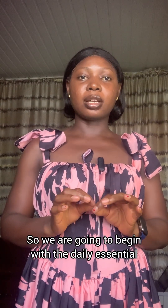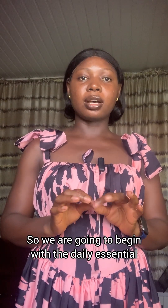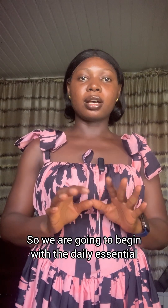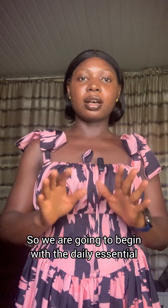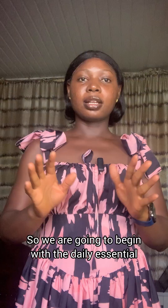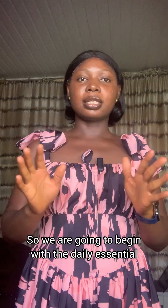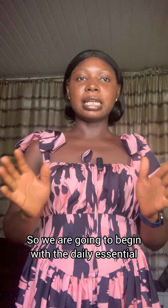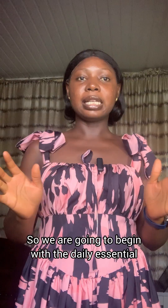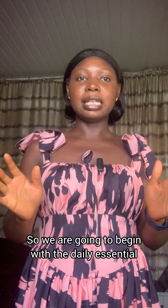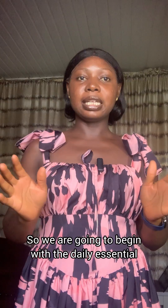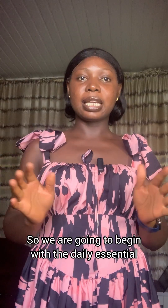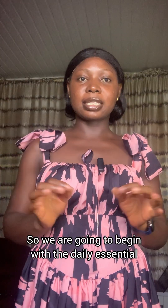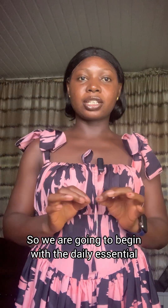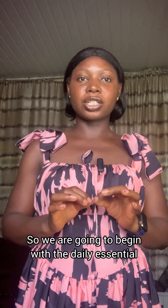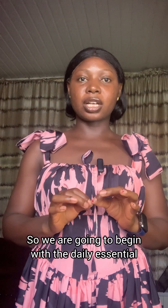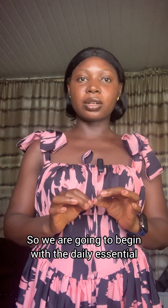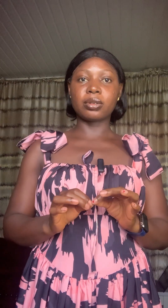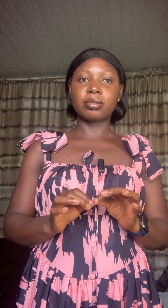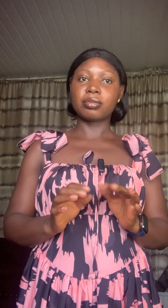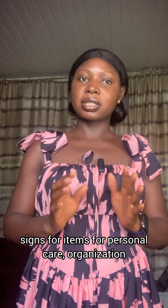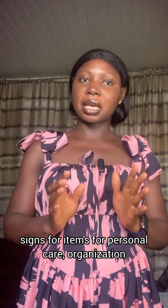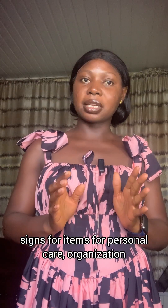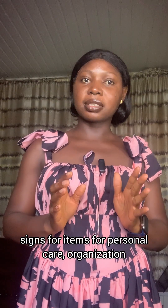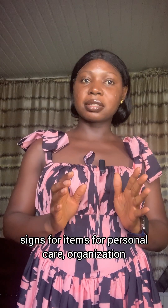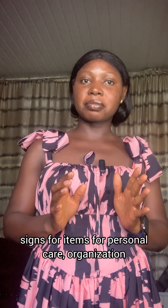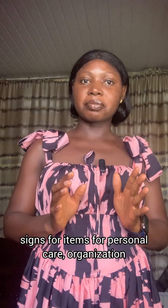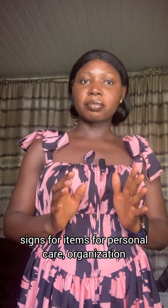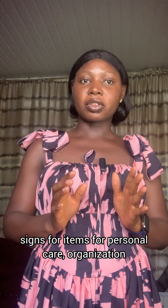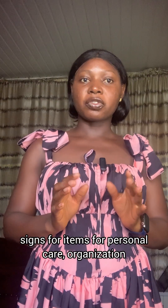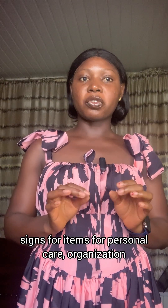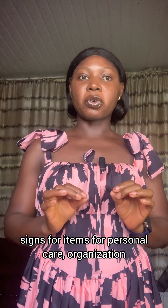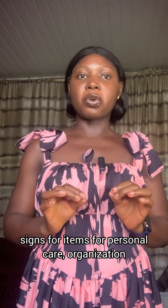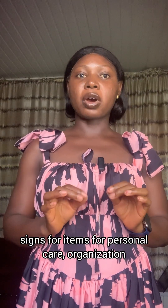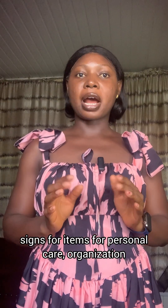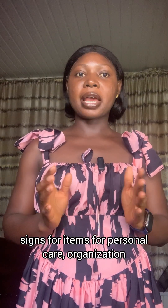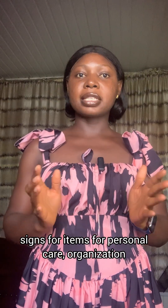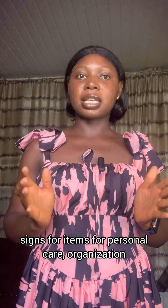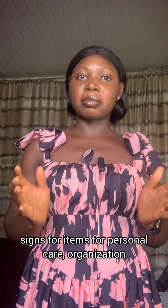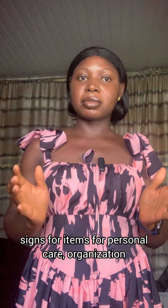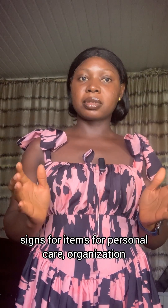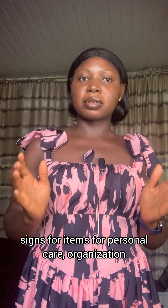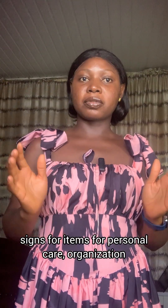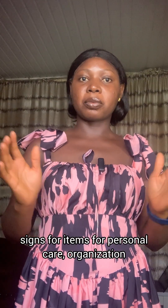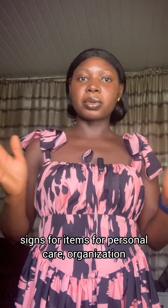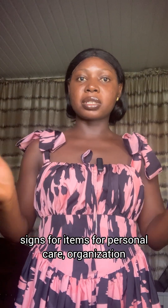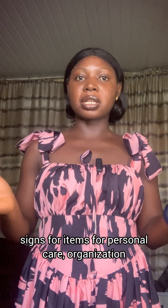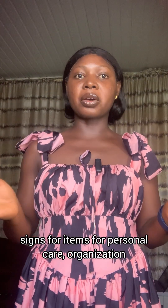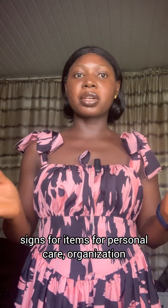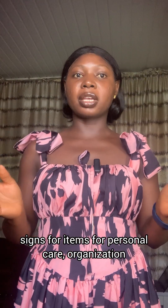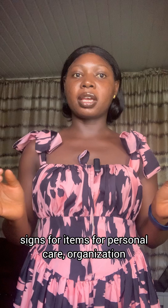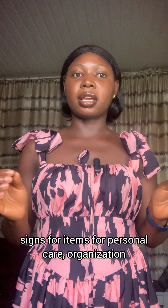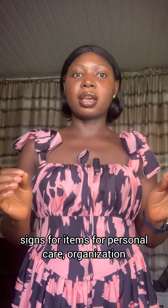the daily essential signs for items, for personal care,